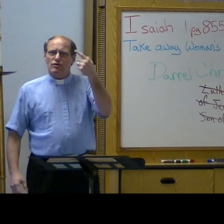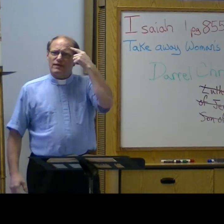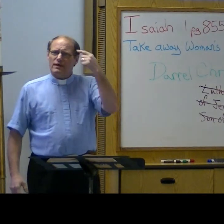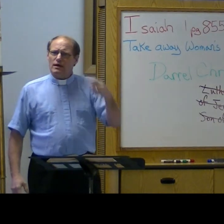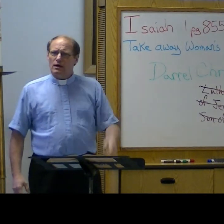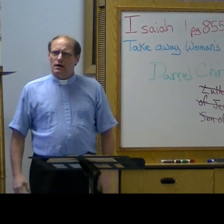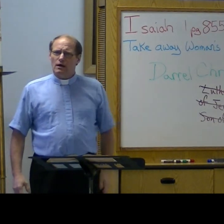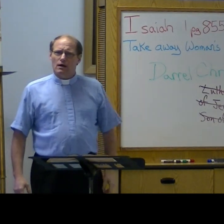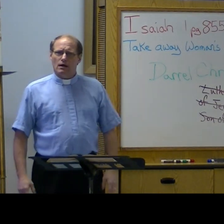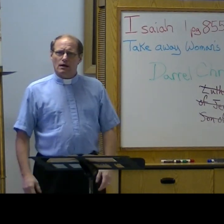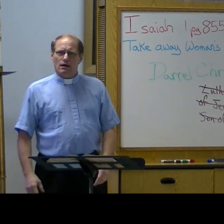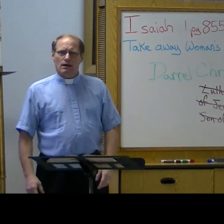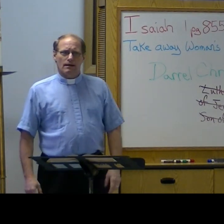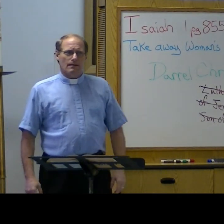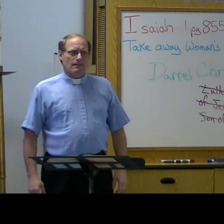You think?